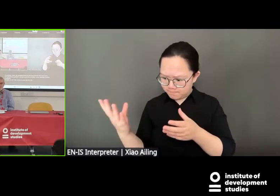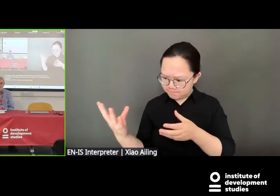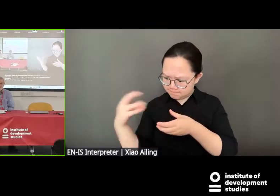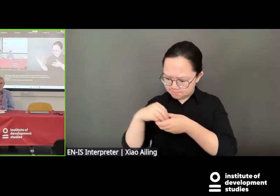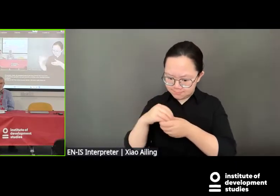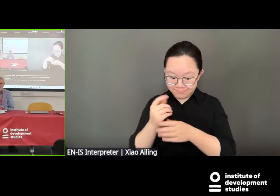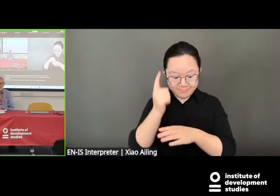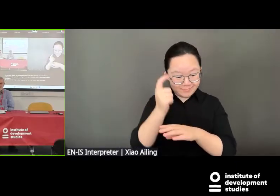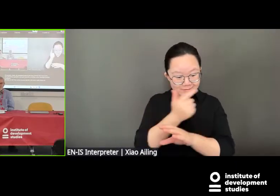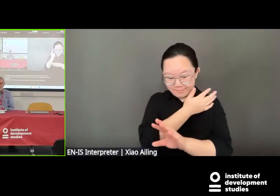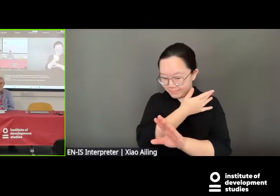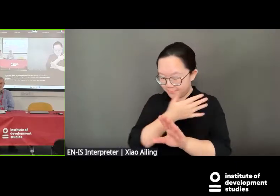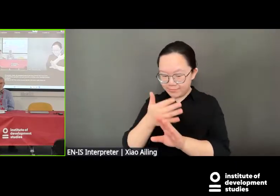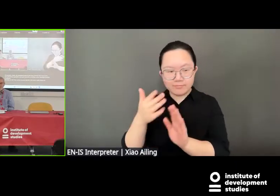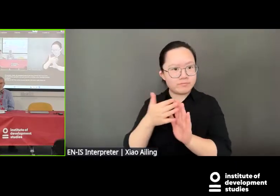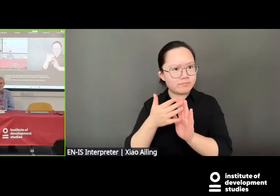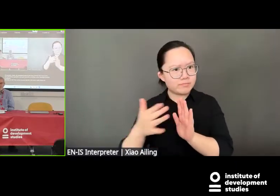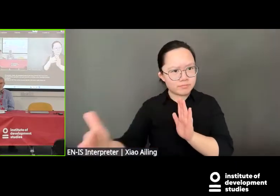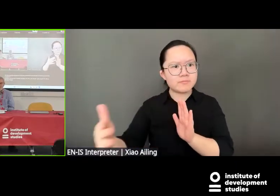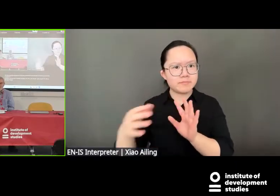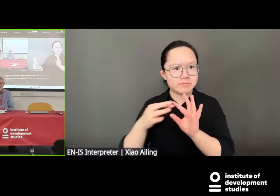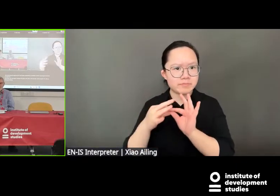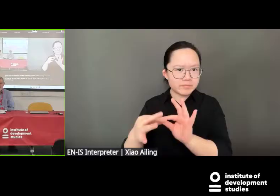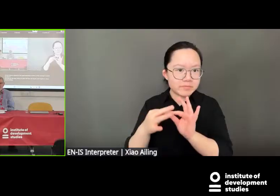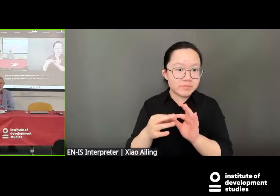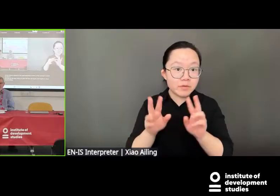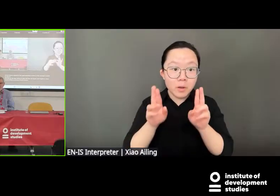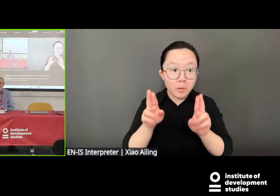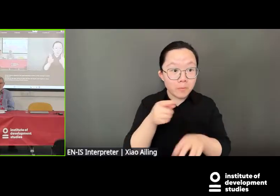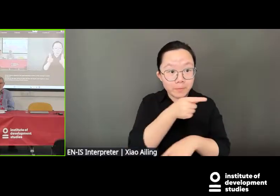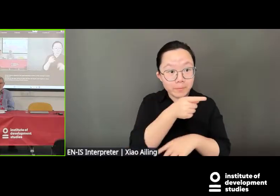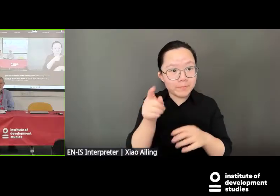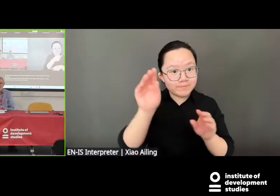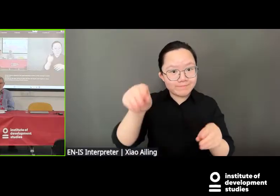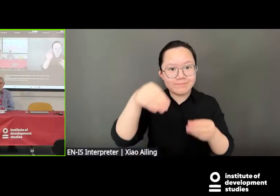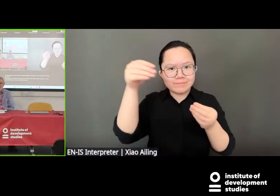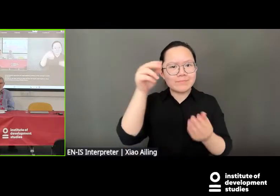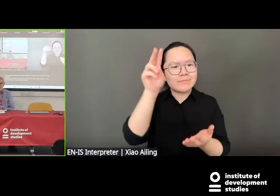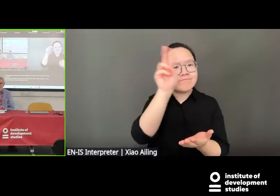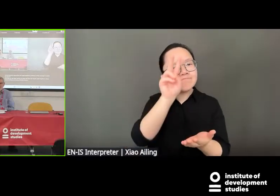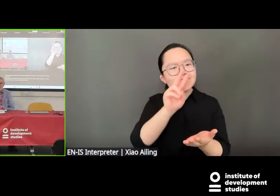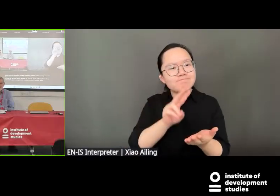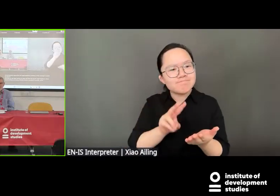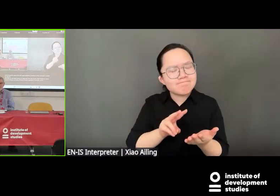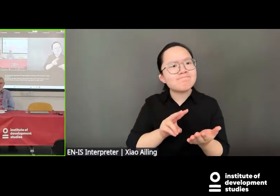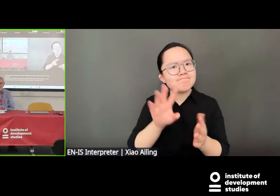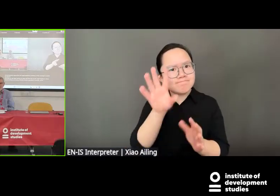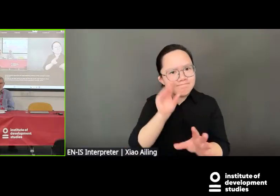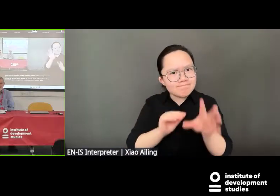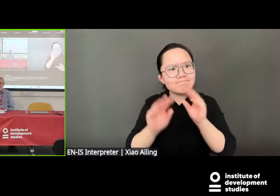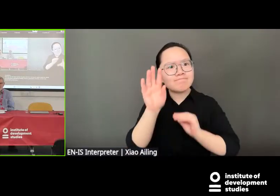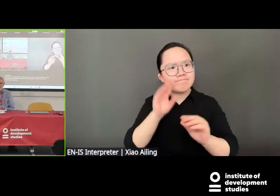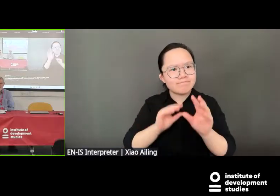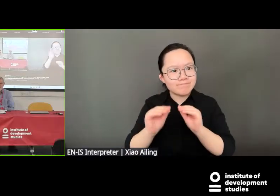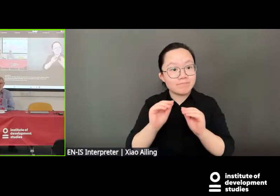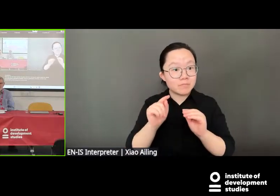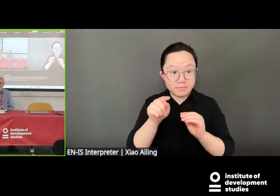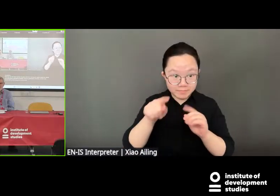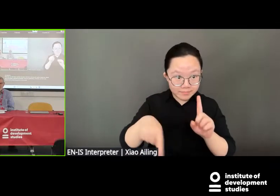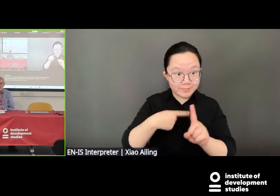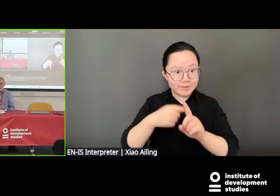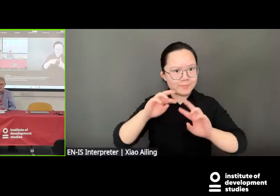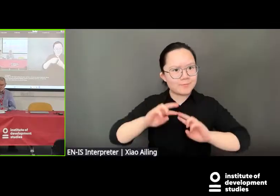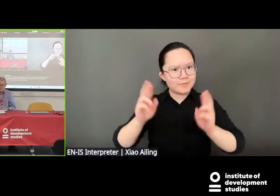insights for others who are already undertaking disability inclusive participatory research, as well as anyone who is planning to do so in the future.